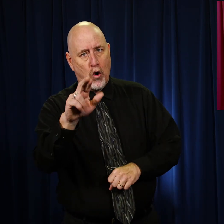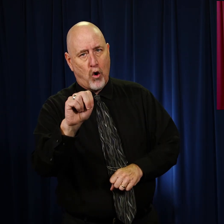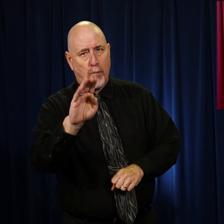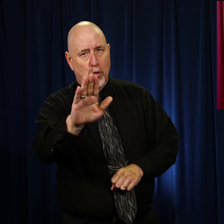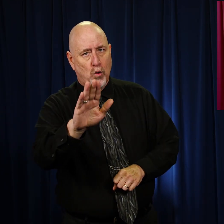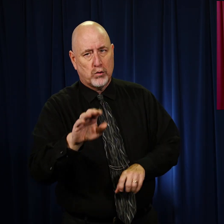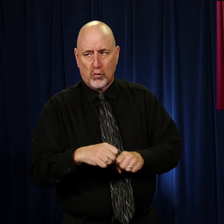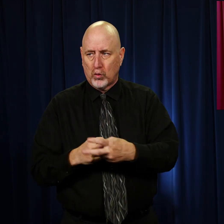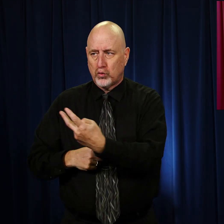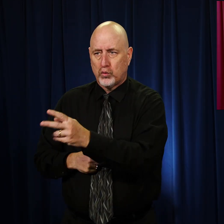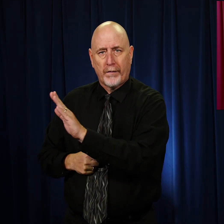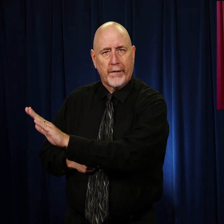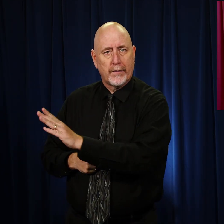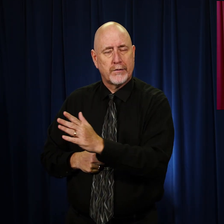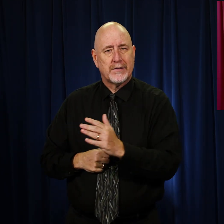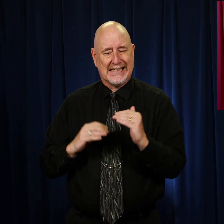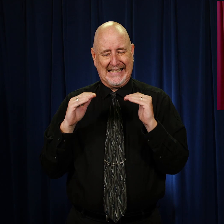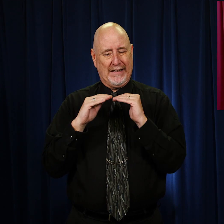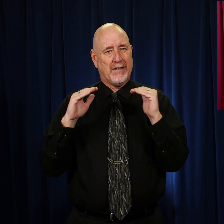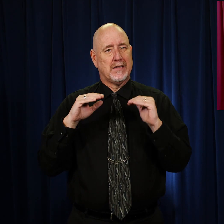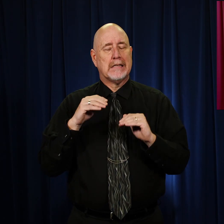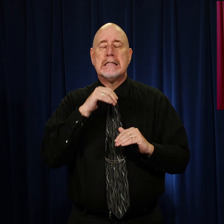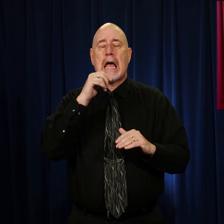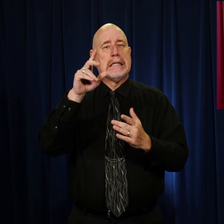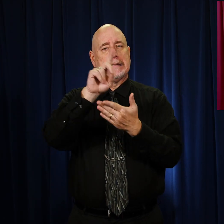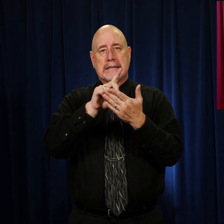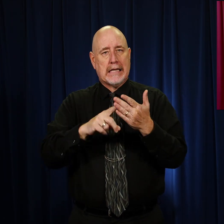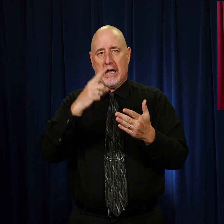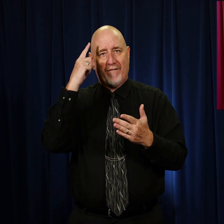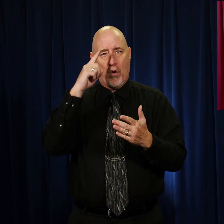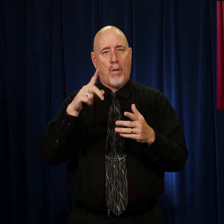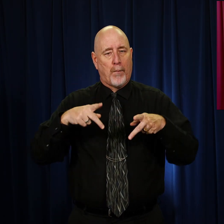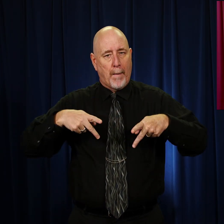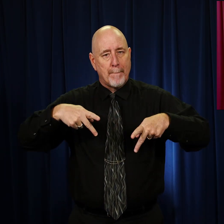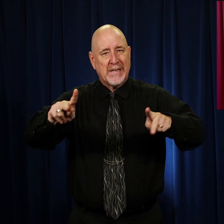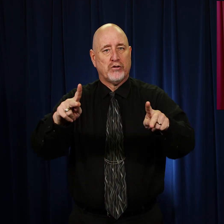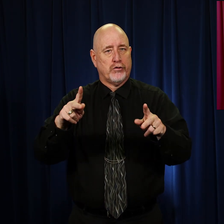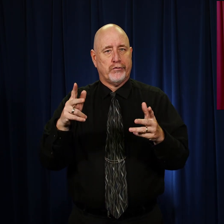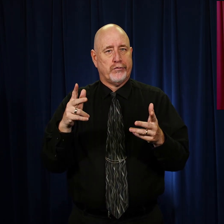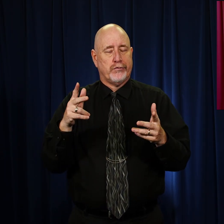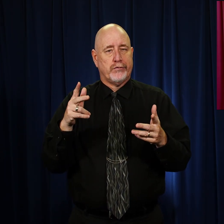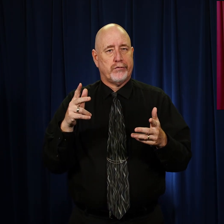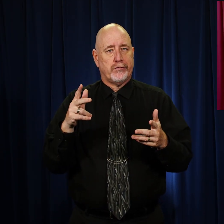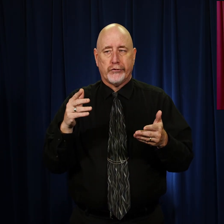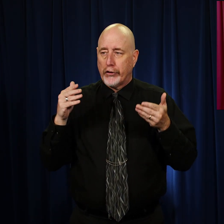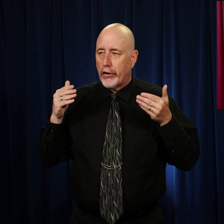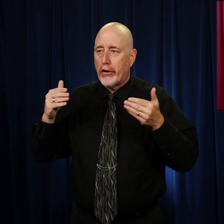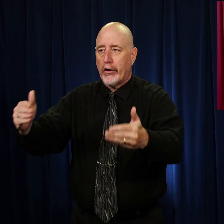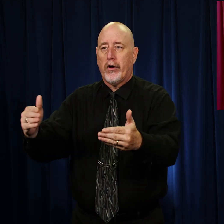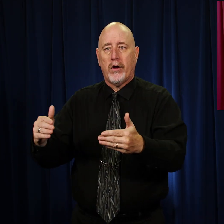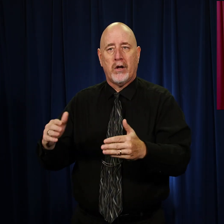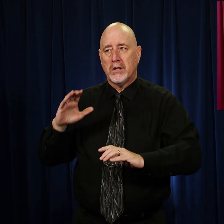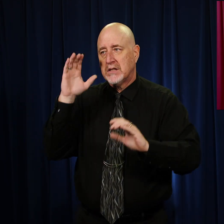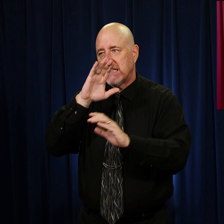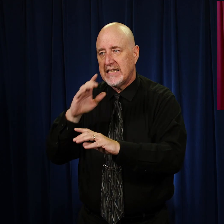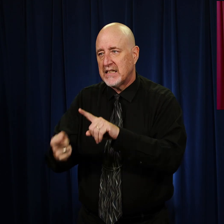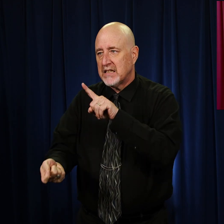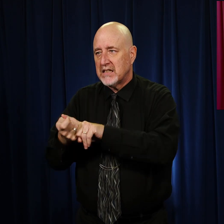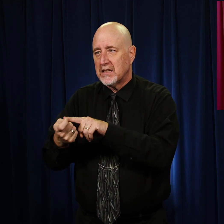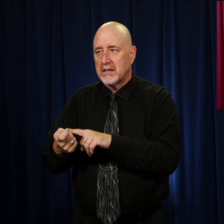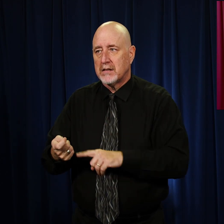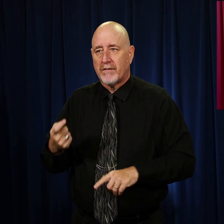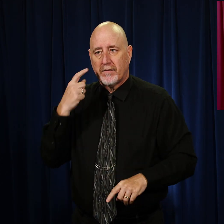arms. It was not intended to be a permission for an individual to go out and seek their